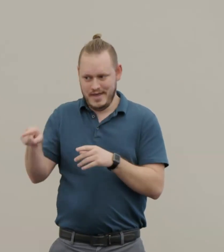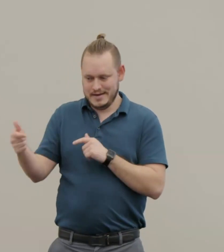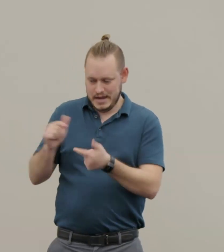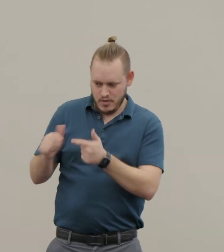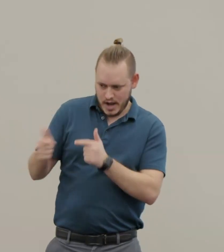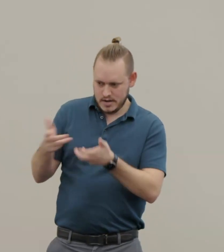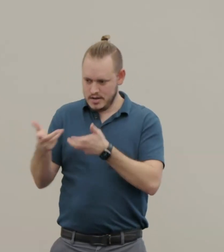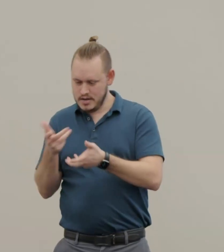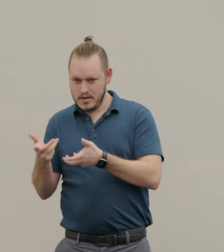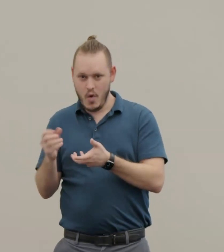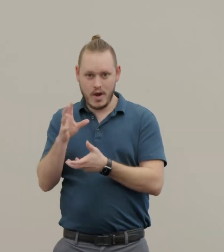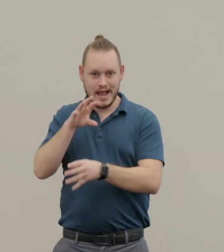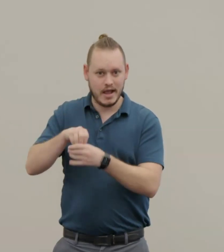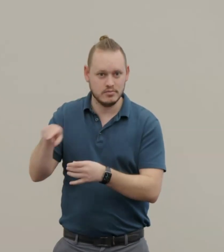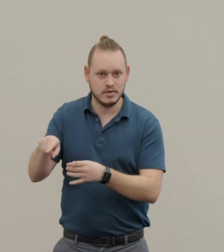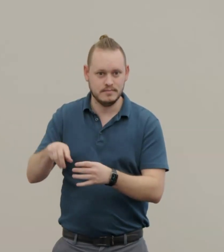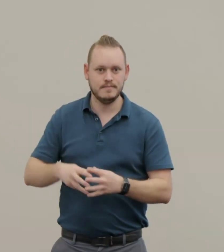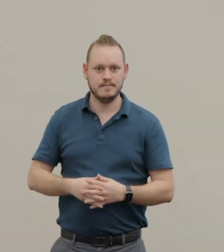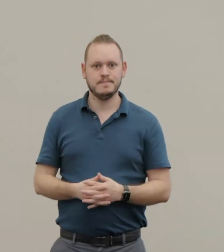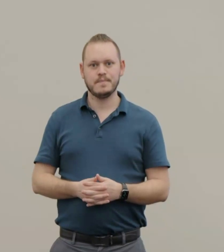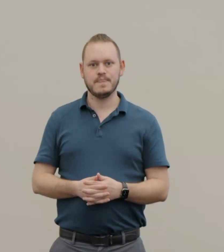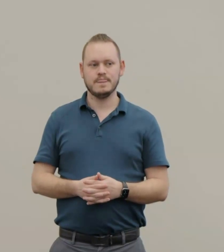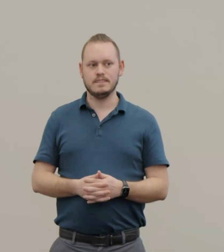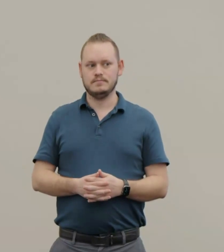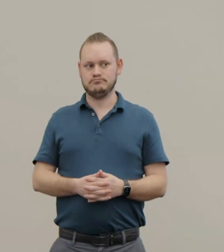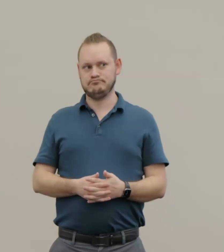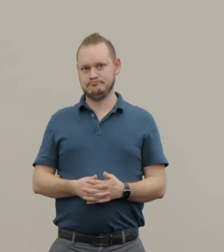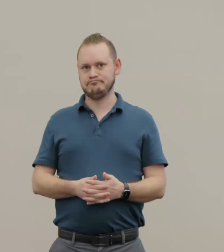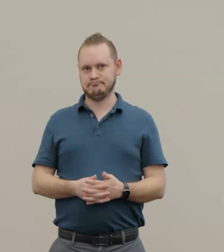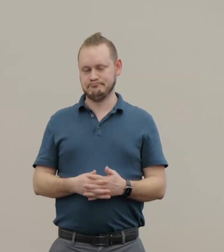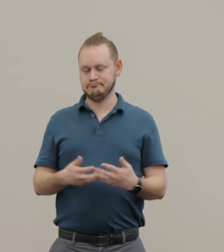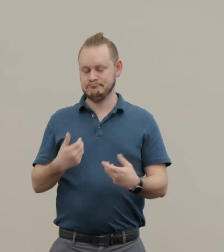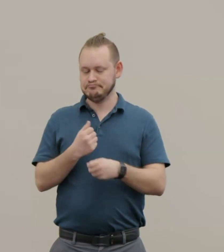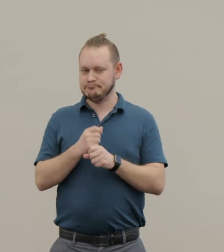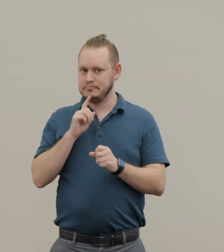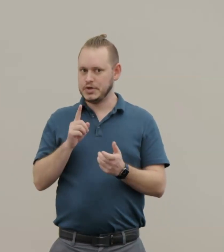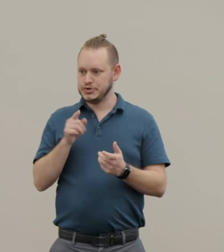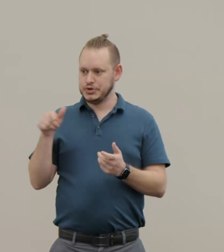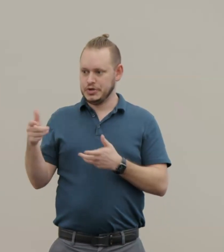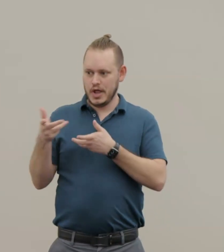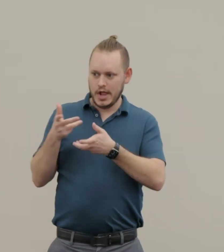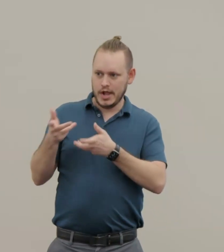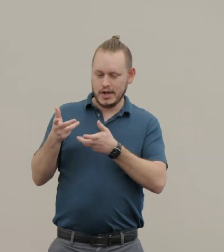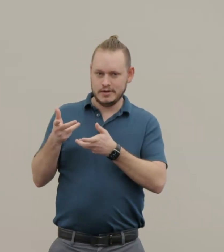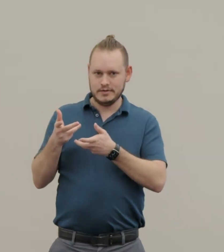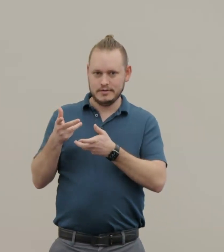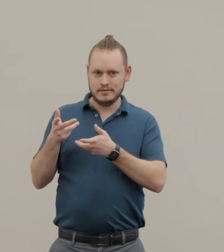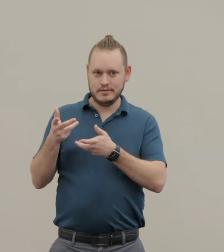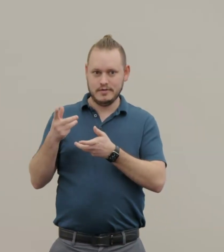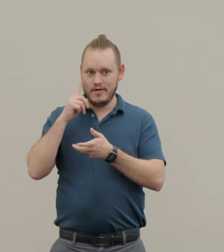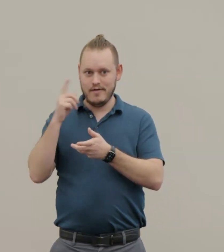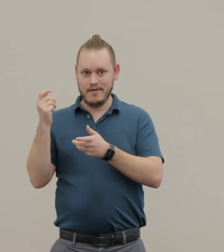interact with it, or heavy engagement within that. So we need to make sure that that engagement is for